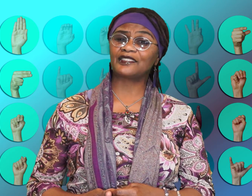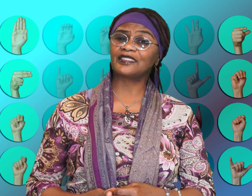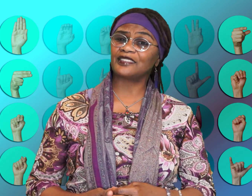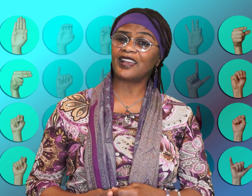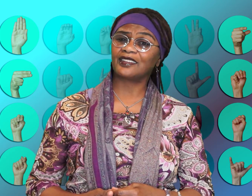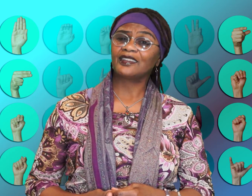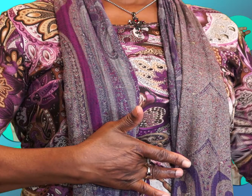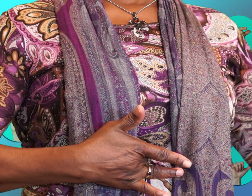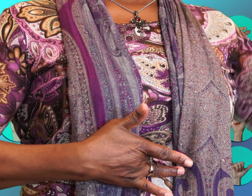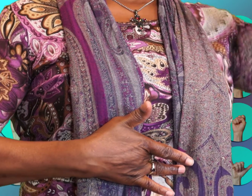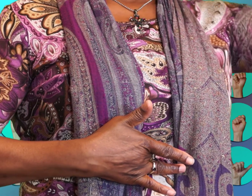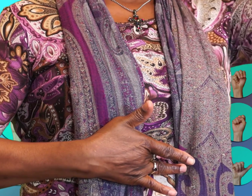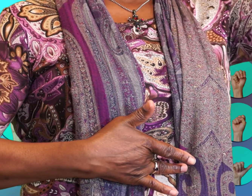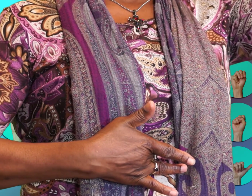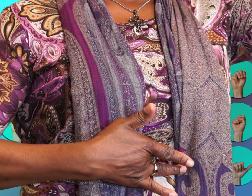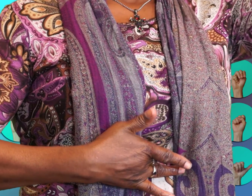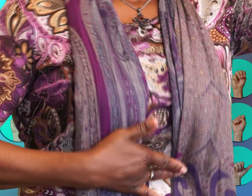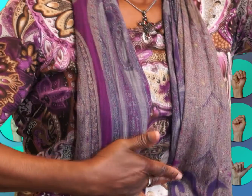this sign. Again, sick.